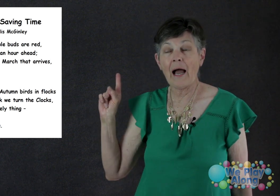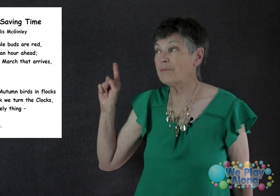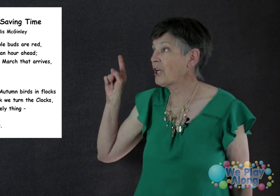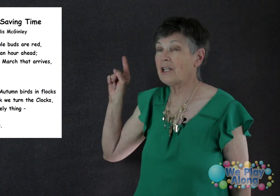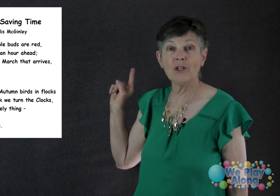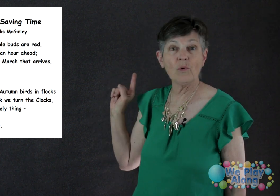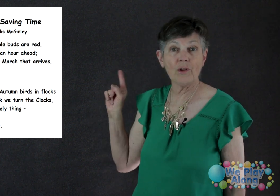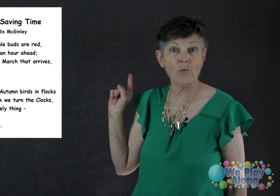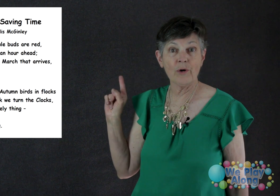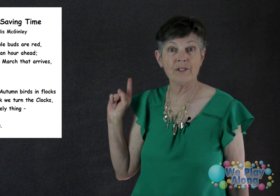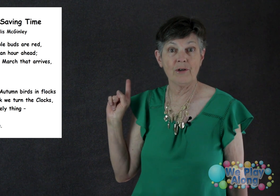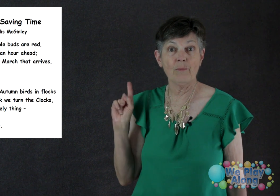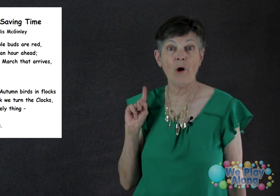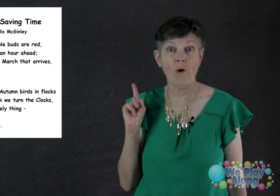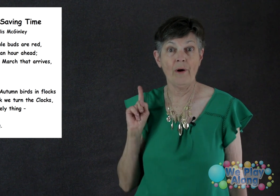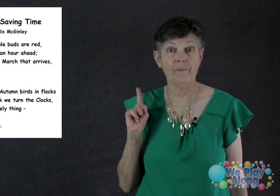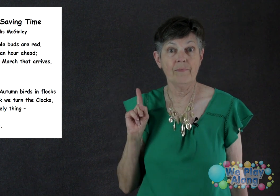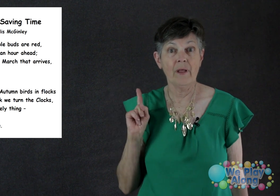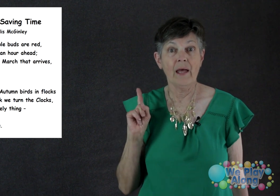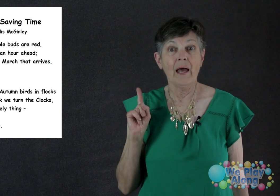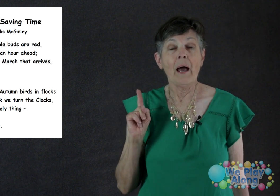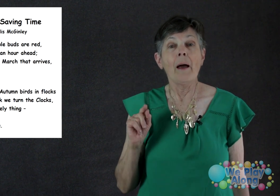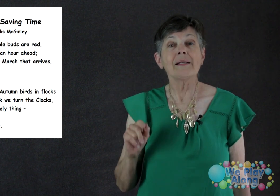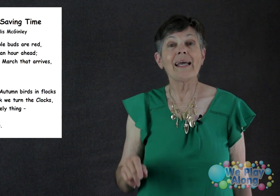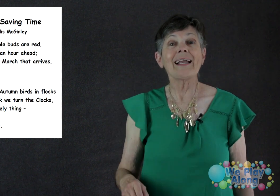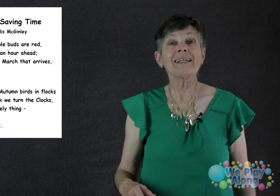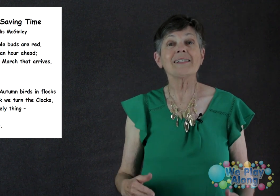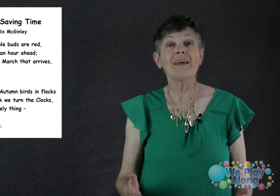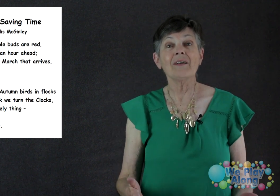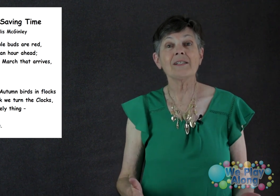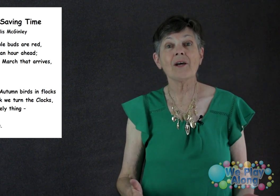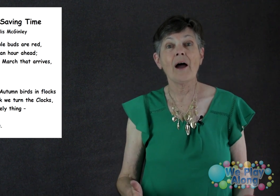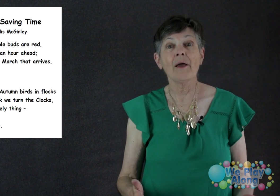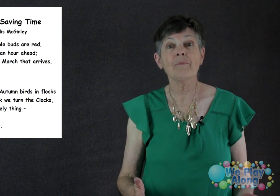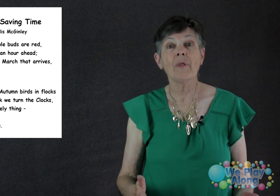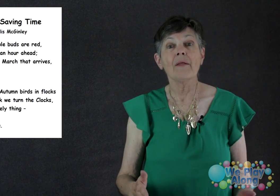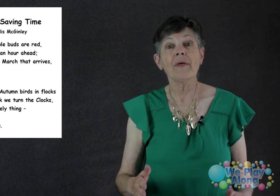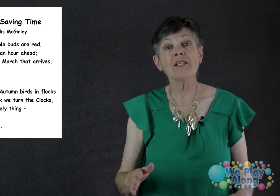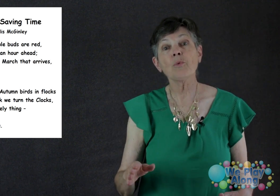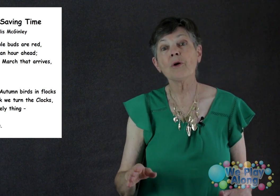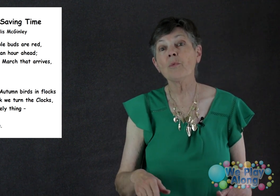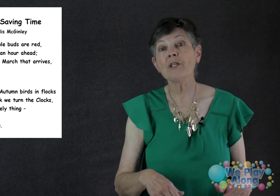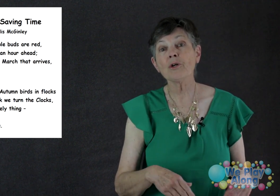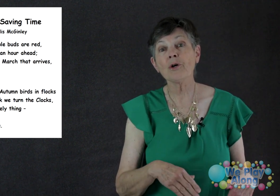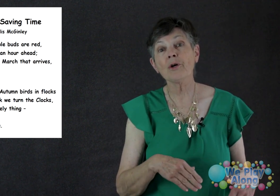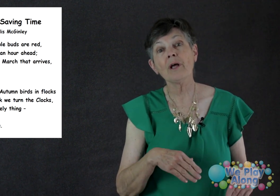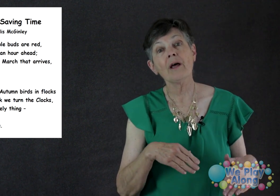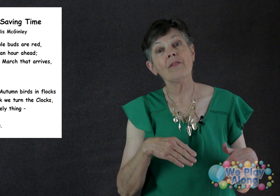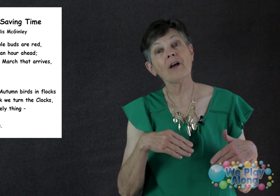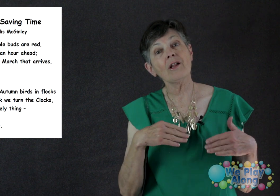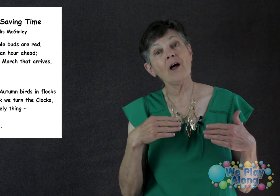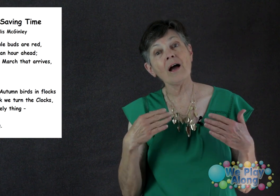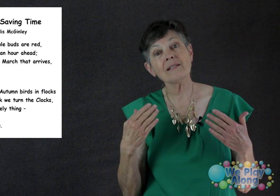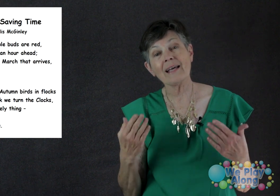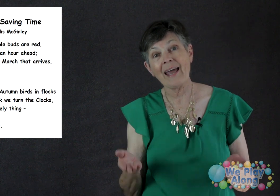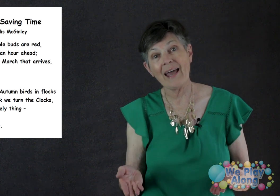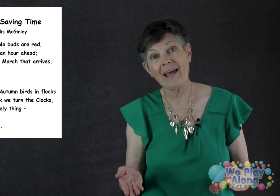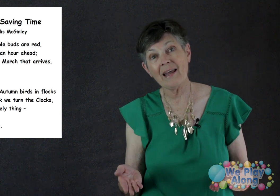I'm changing one of the words in her poem. Daylight Savings Time, that's when we turn the clocks ahead and